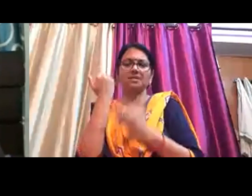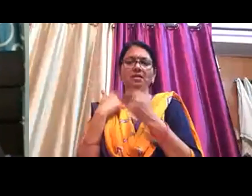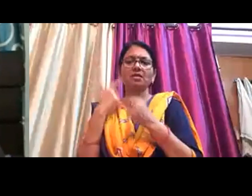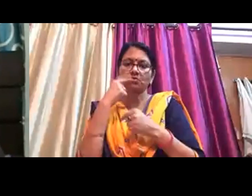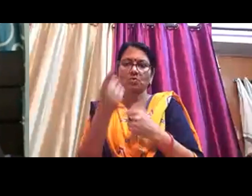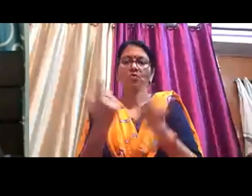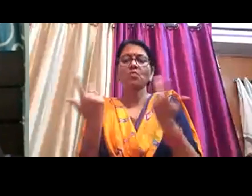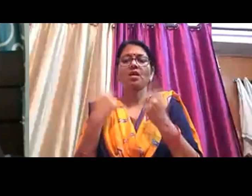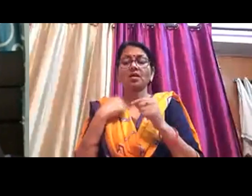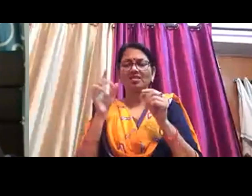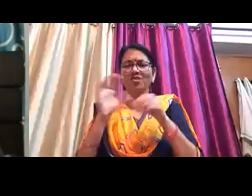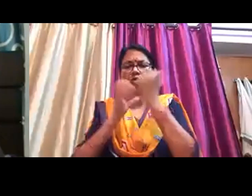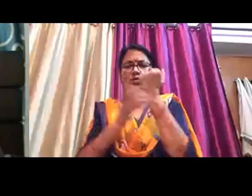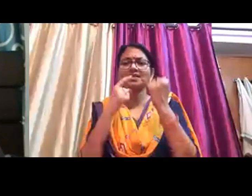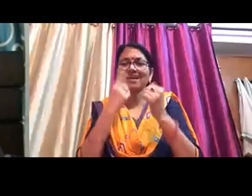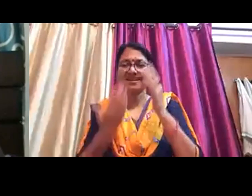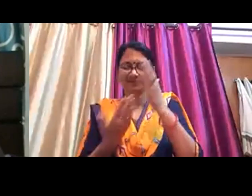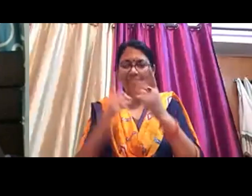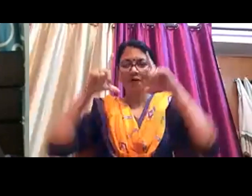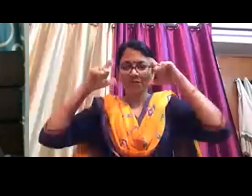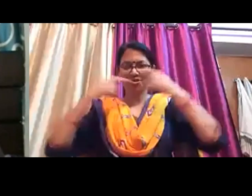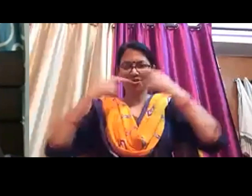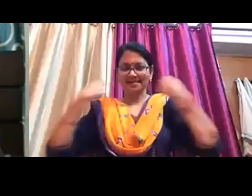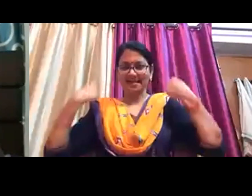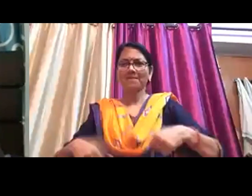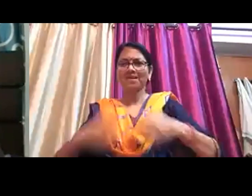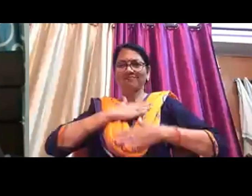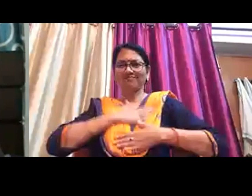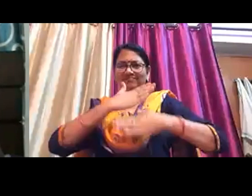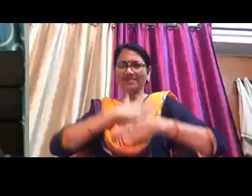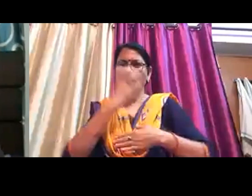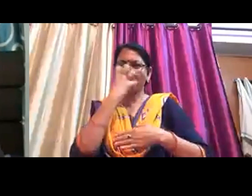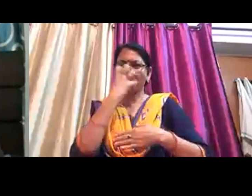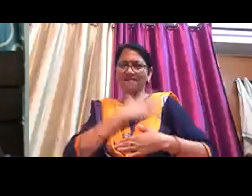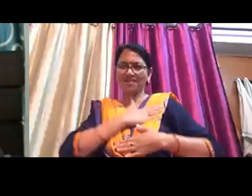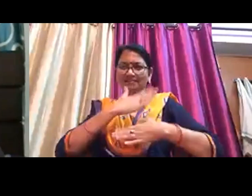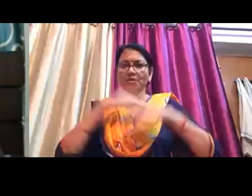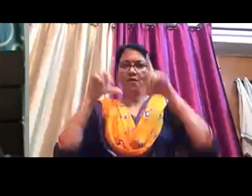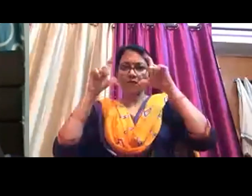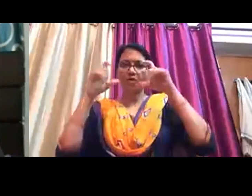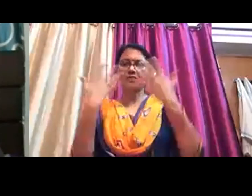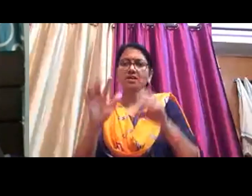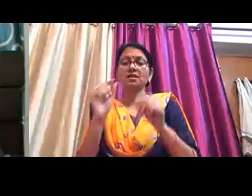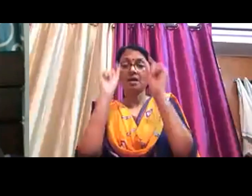So my mother got died due to COVID, and doctor said that